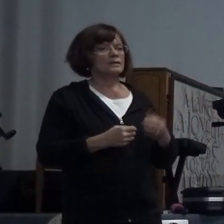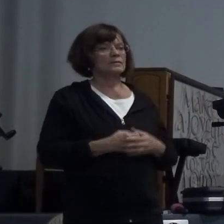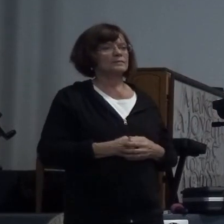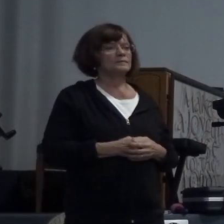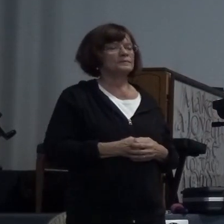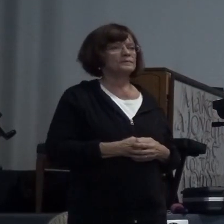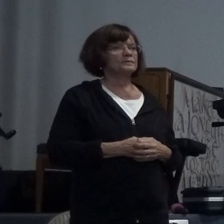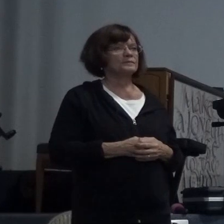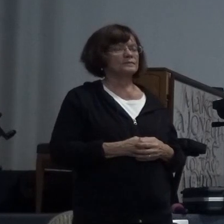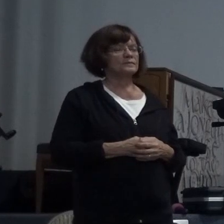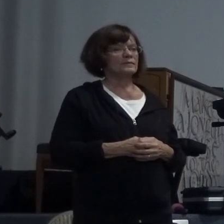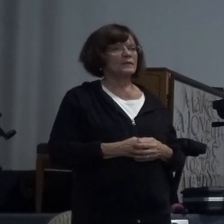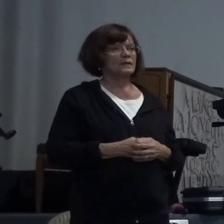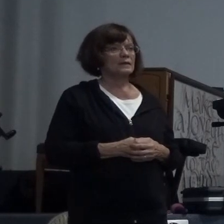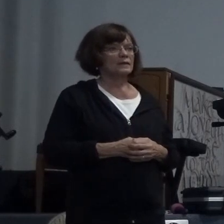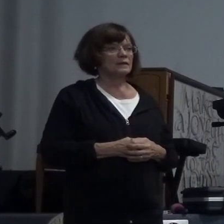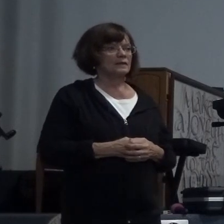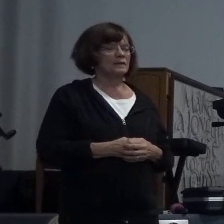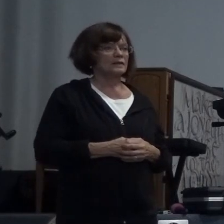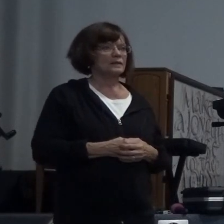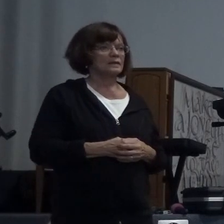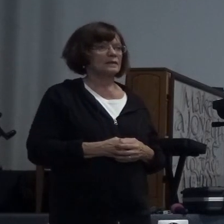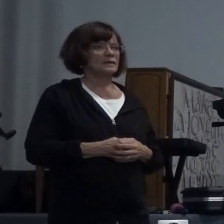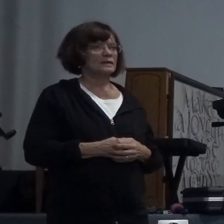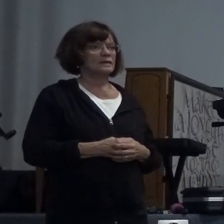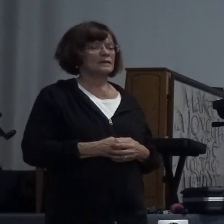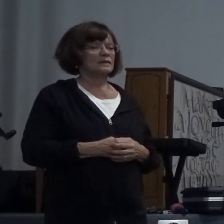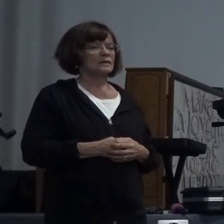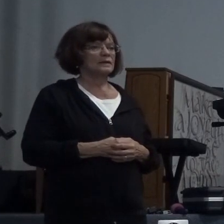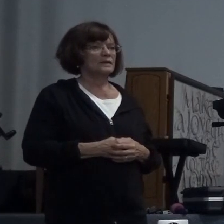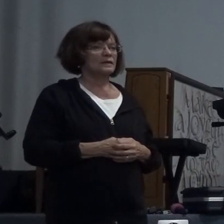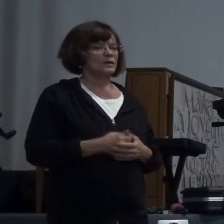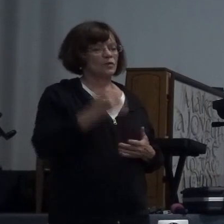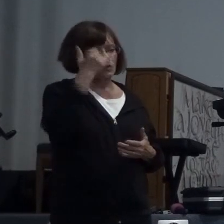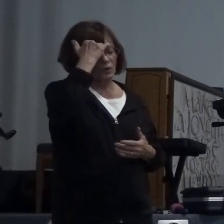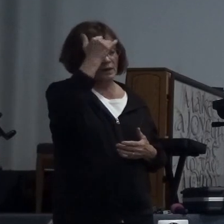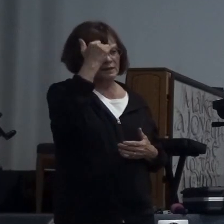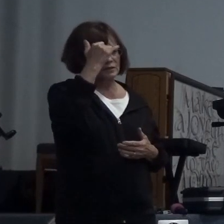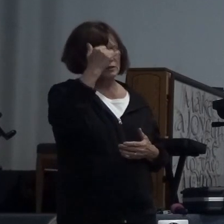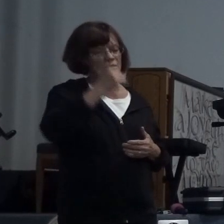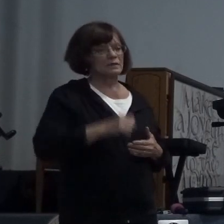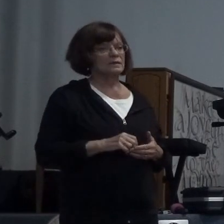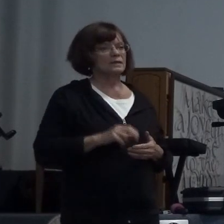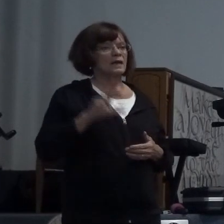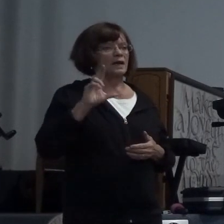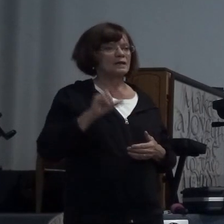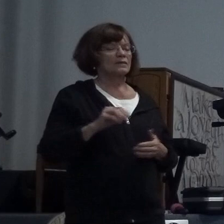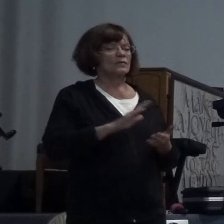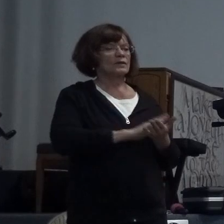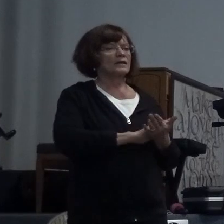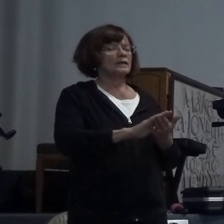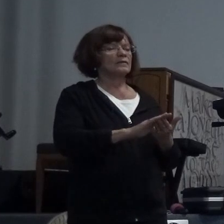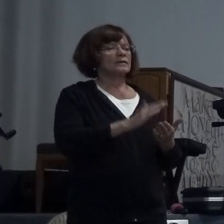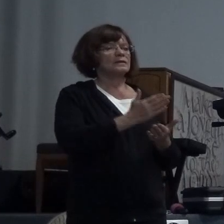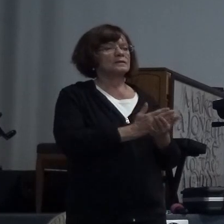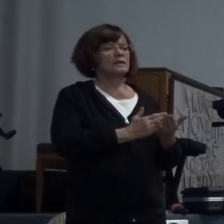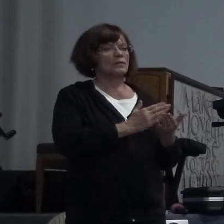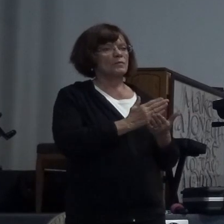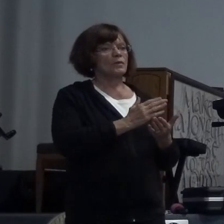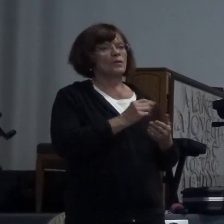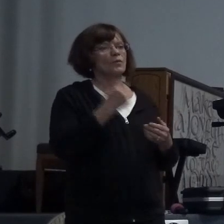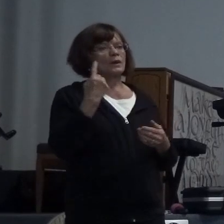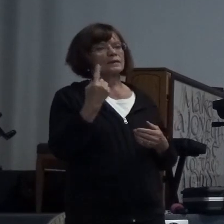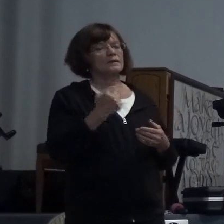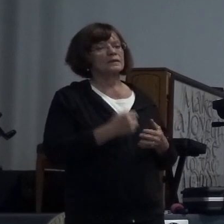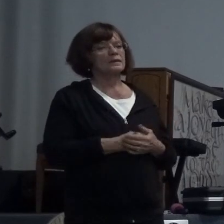So in conclusion, can anybody tell me why we should not forgive someone? Is there a reason why we